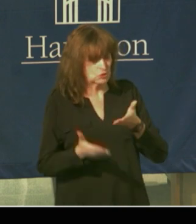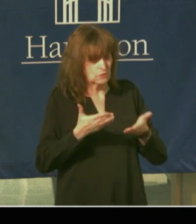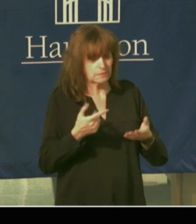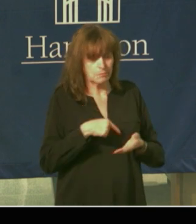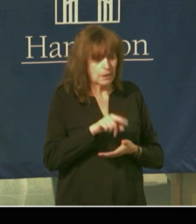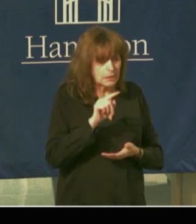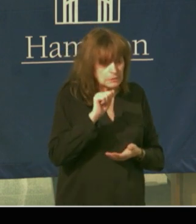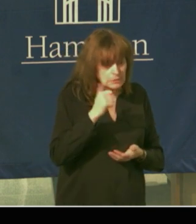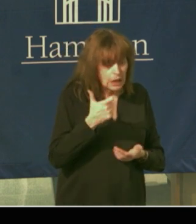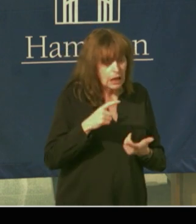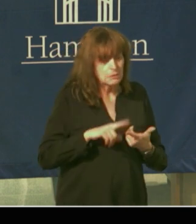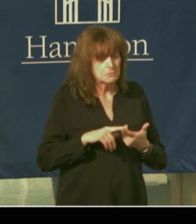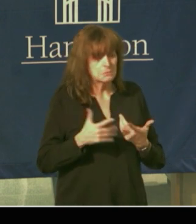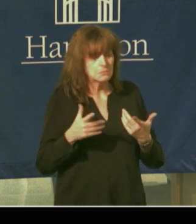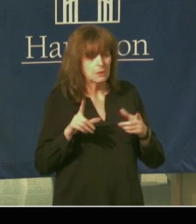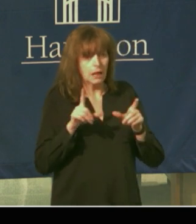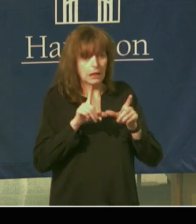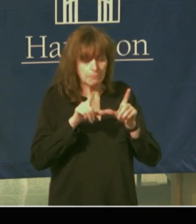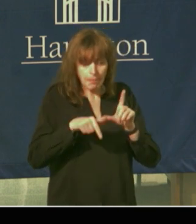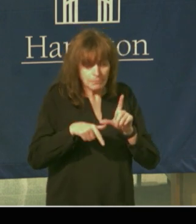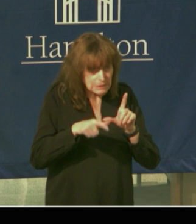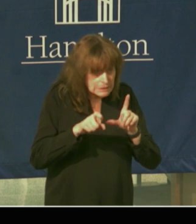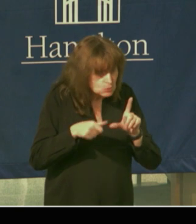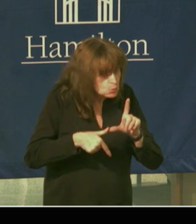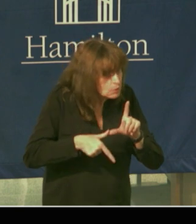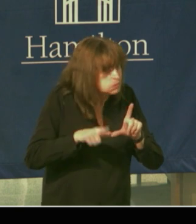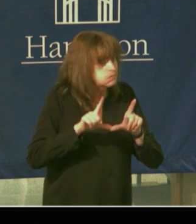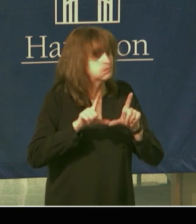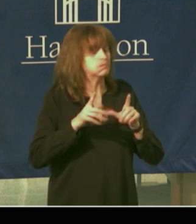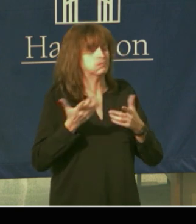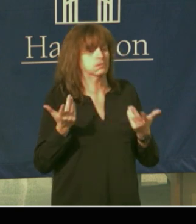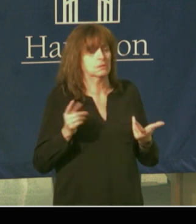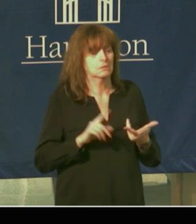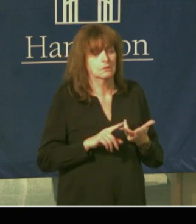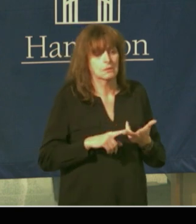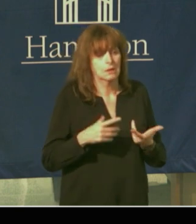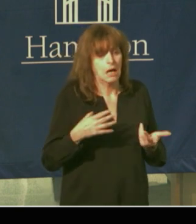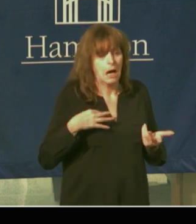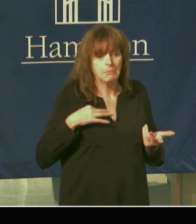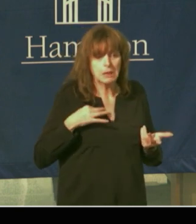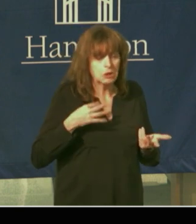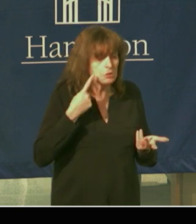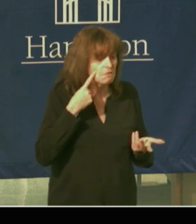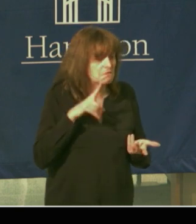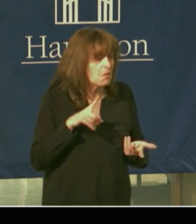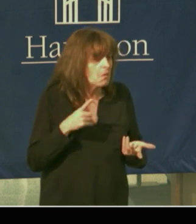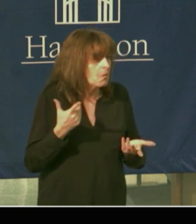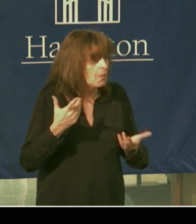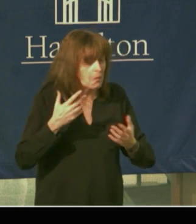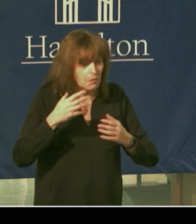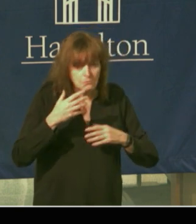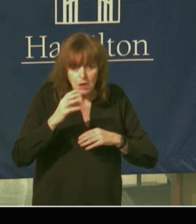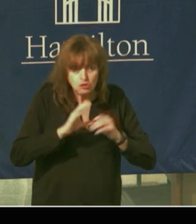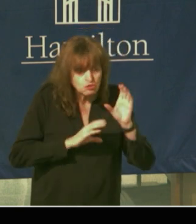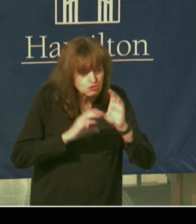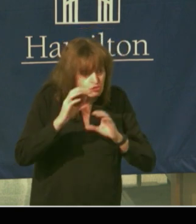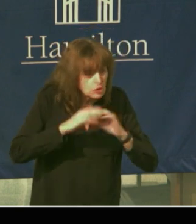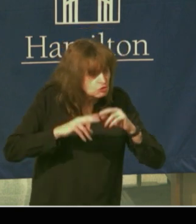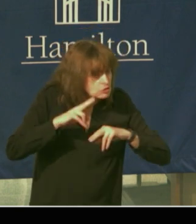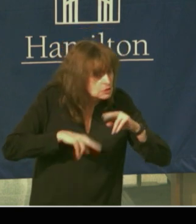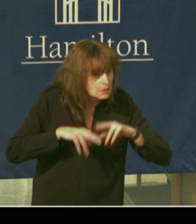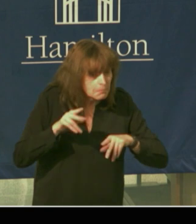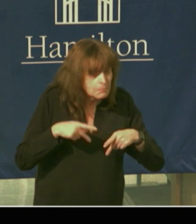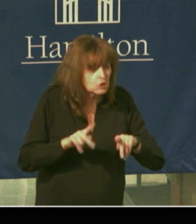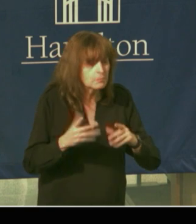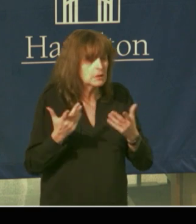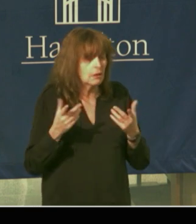licenses. You can even submit plans and things to do with construction. What we're doing now, Mike, is we're looking